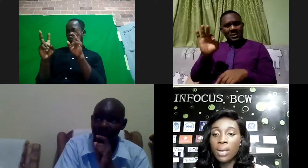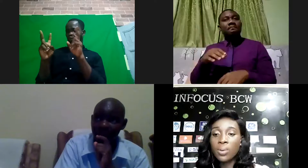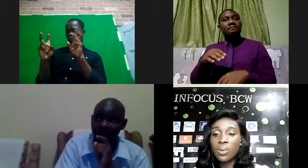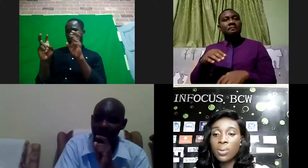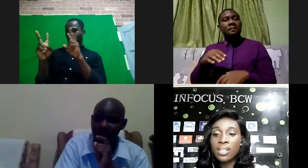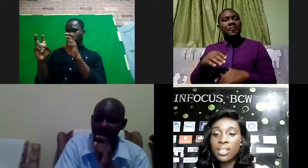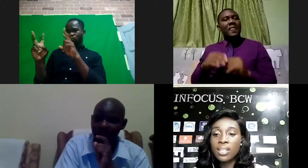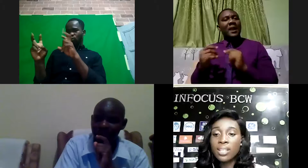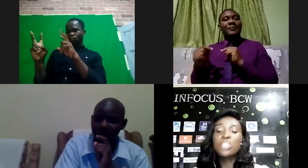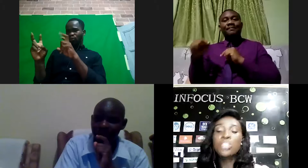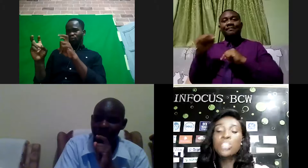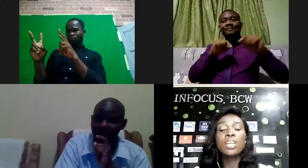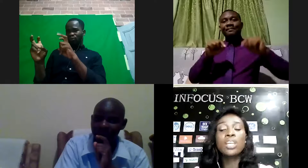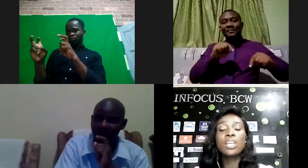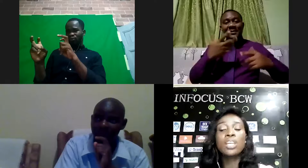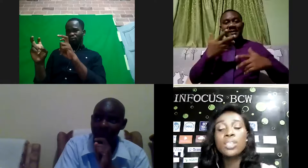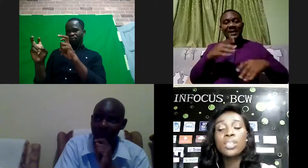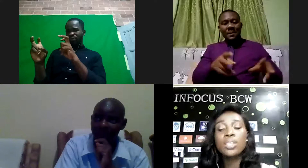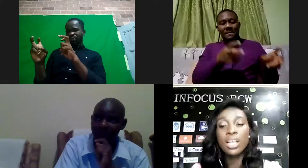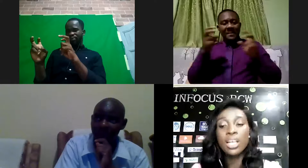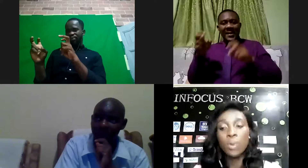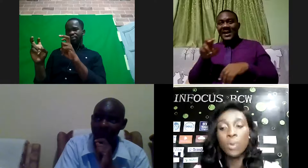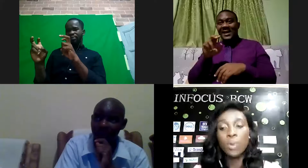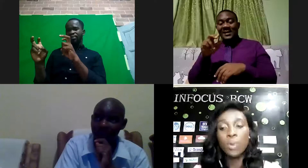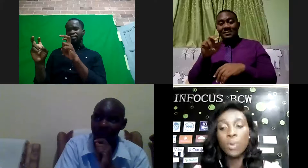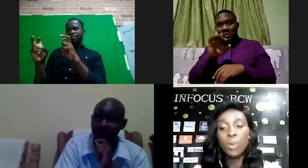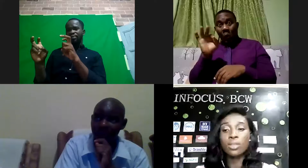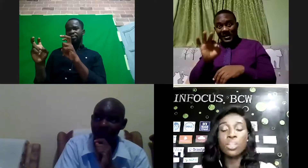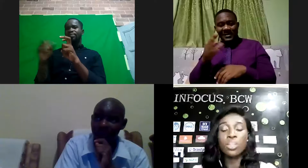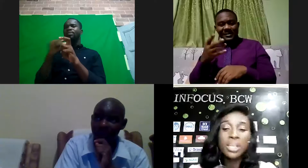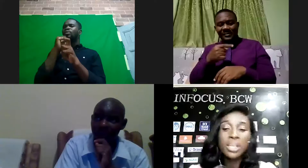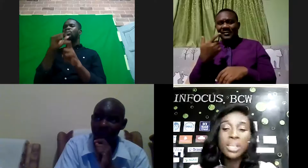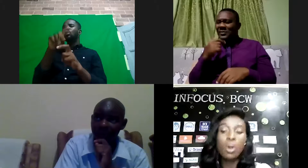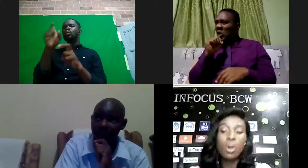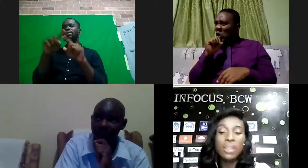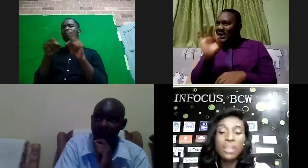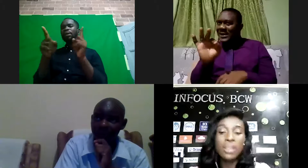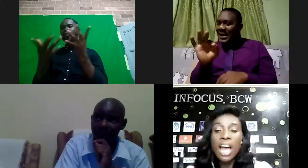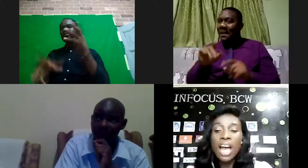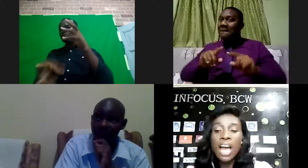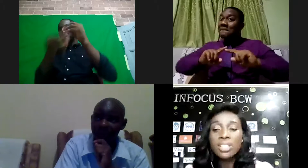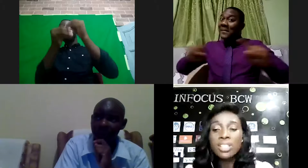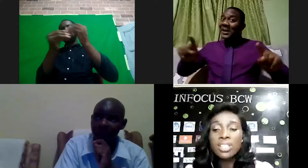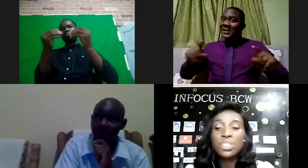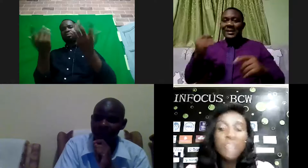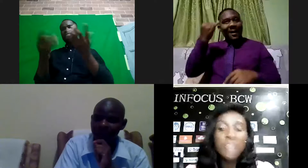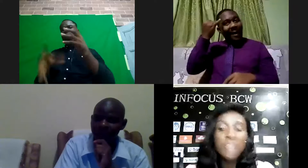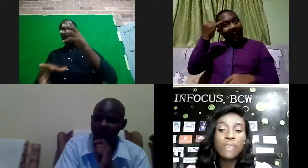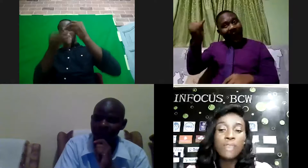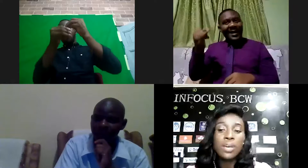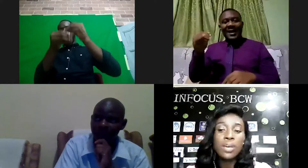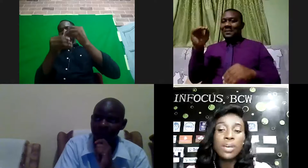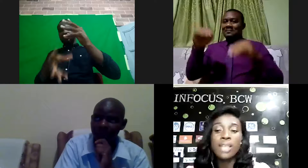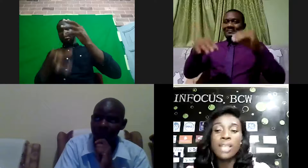back to Hannah's question quickly. It wasn't really a question though, but she was also bringing up a comment, and she said she